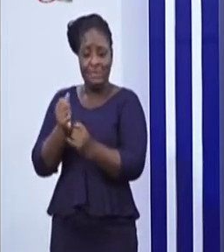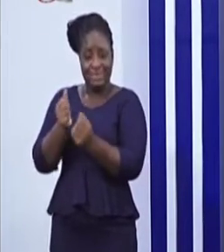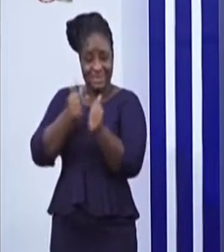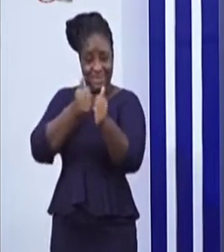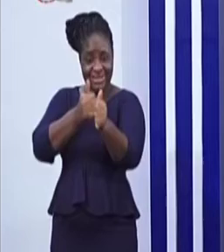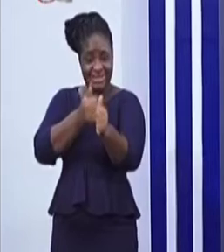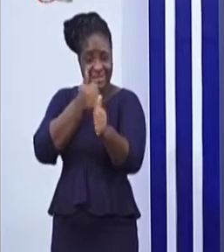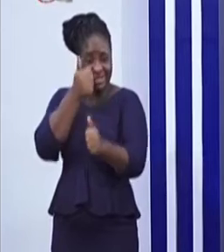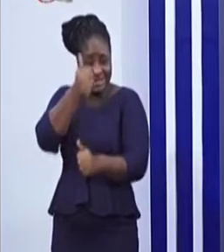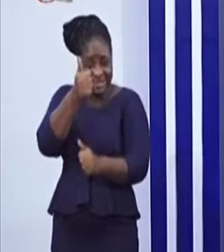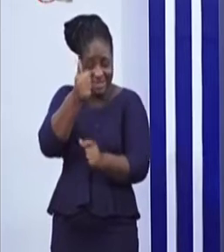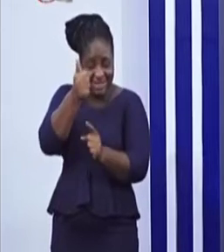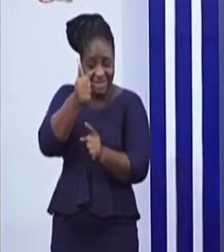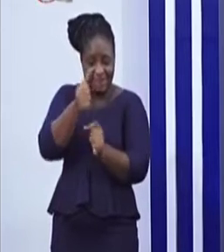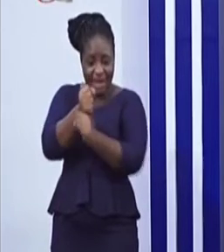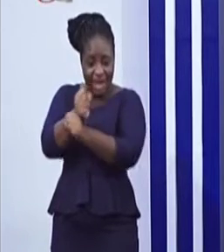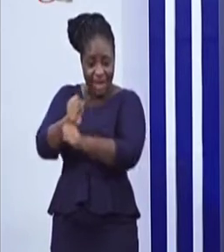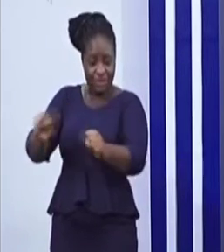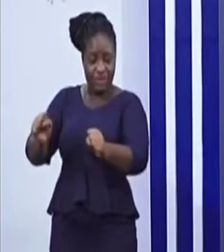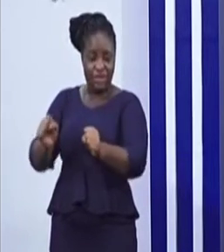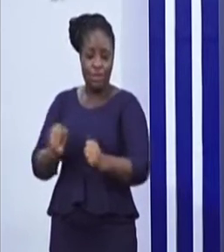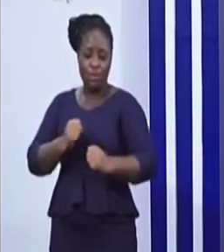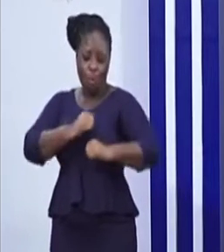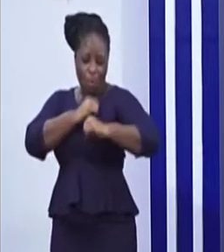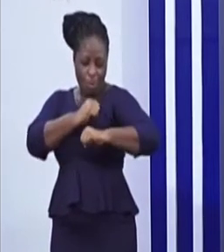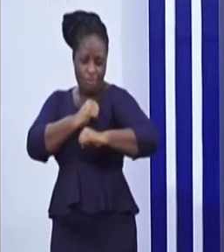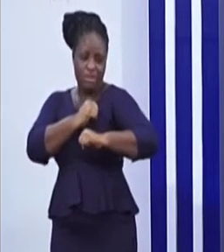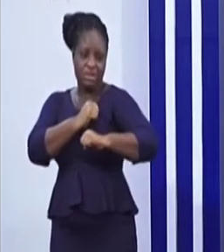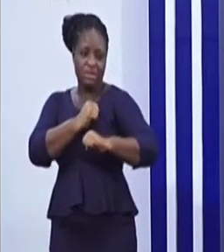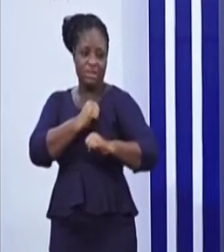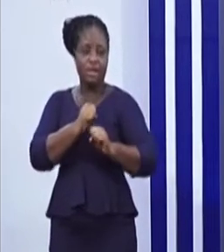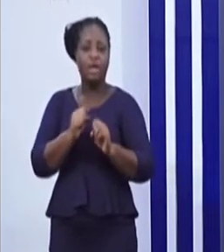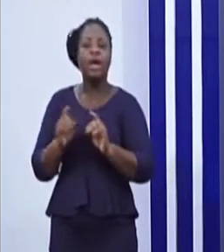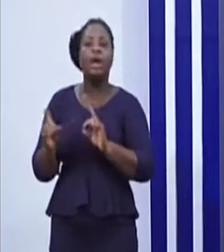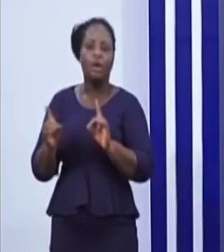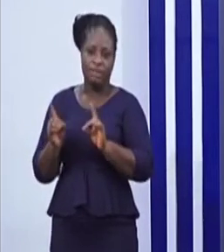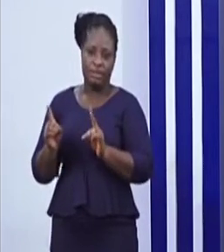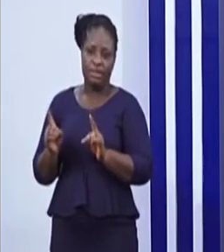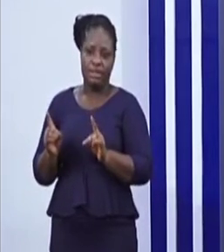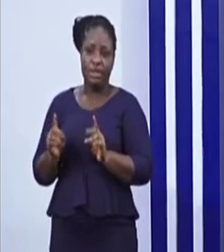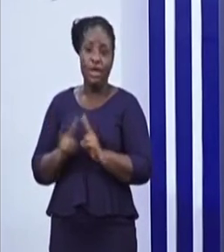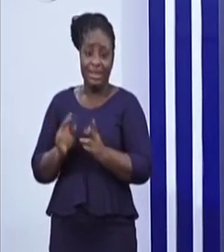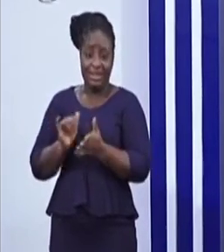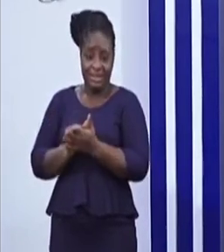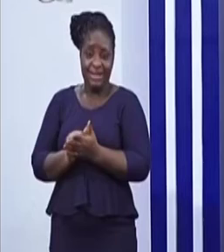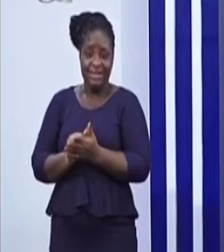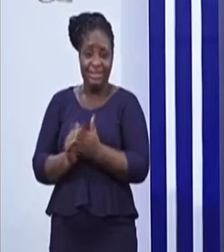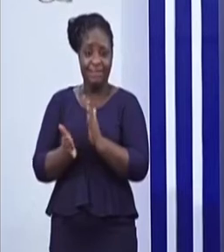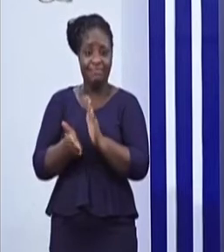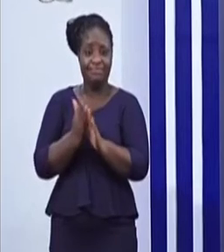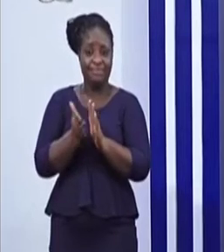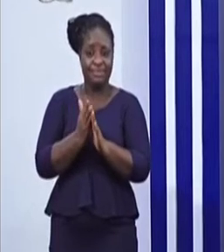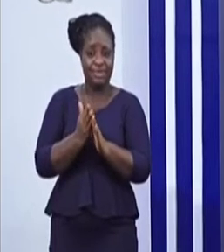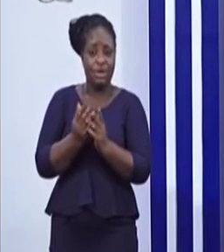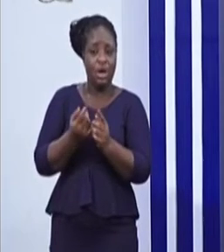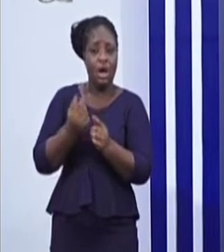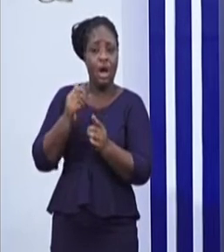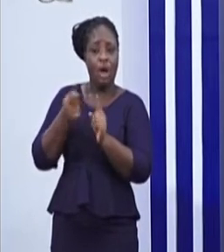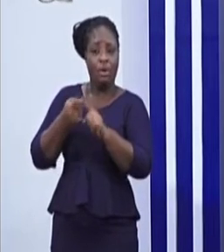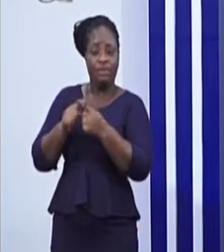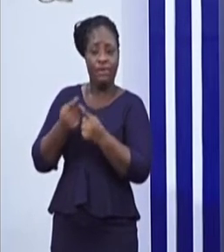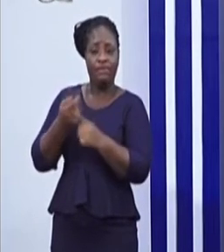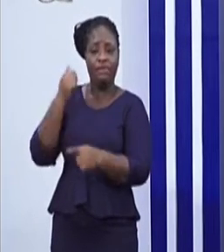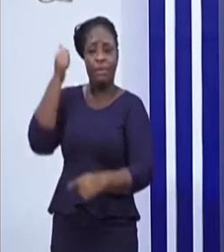self-isolated and tested and well protected has also been triggered. So that's a quick one to our colleague from